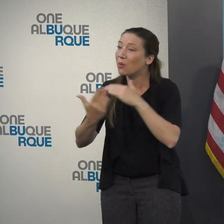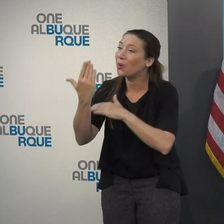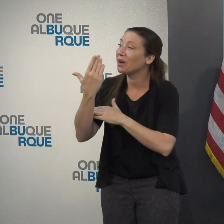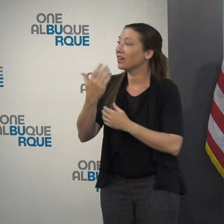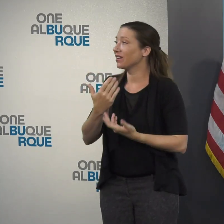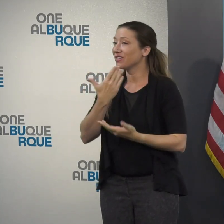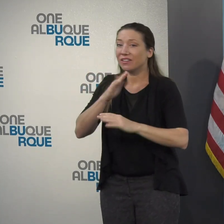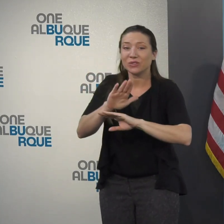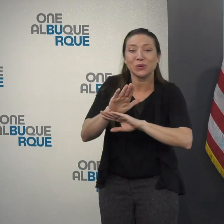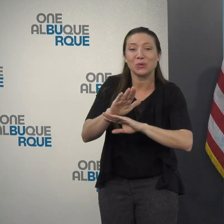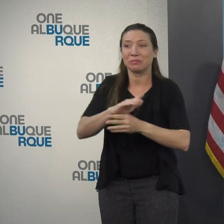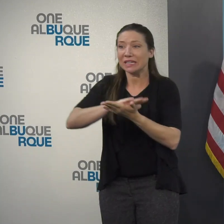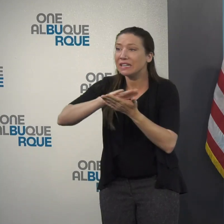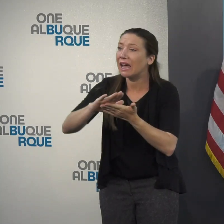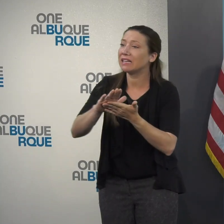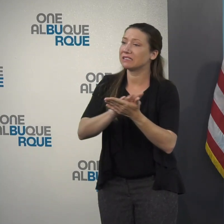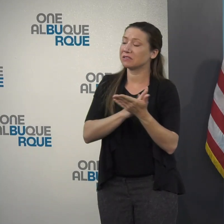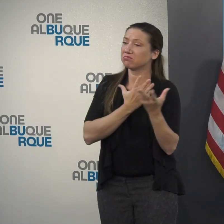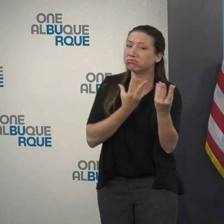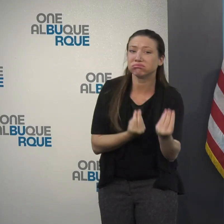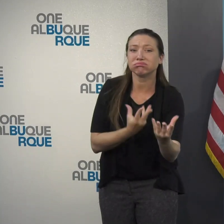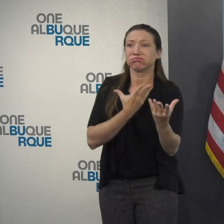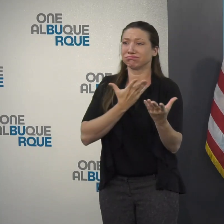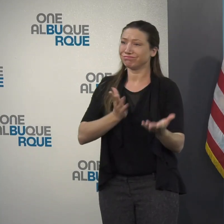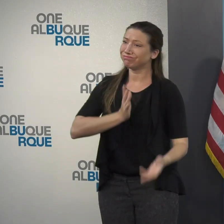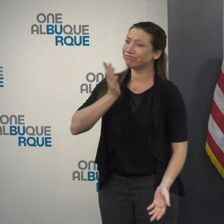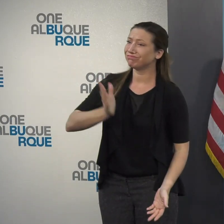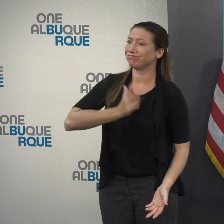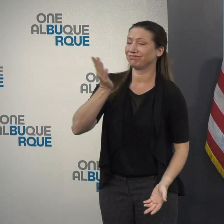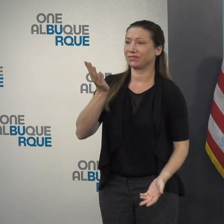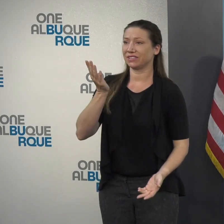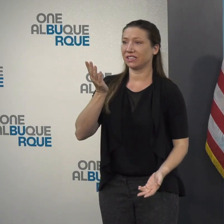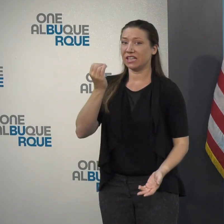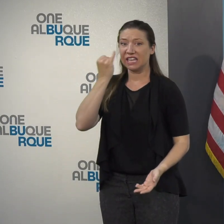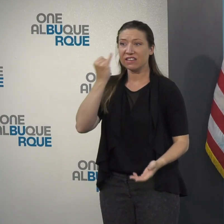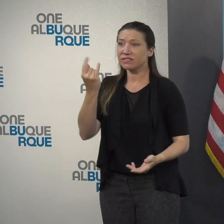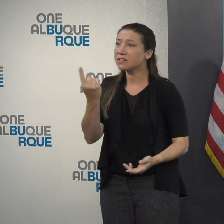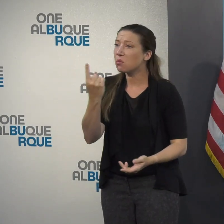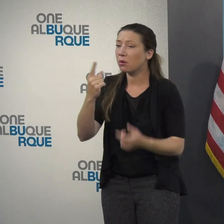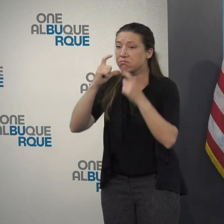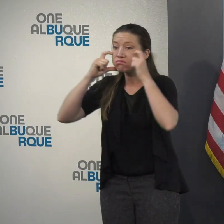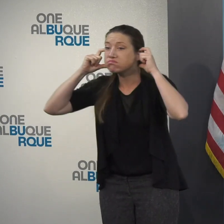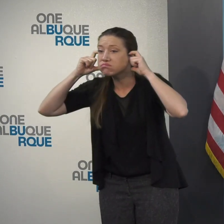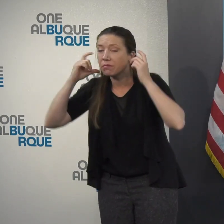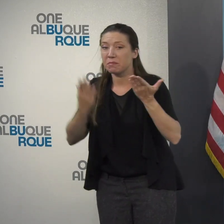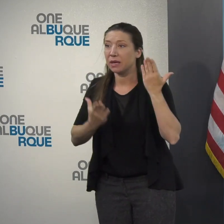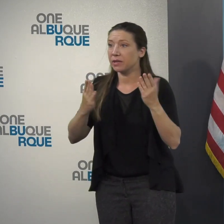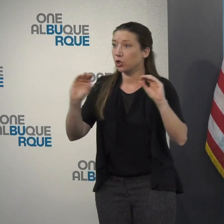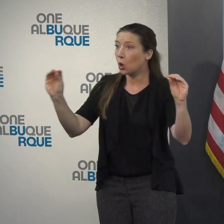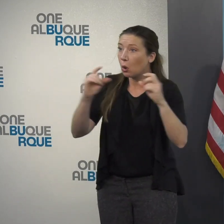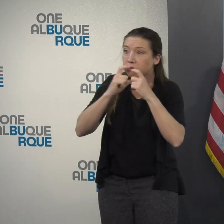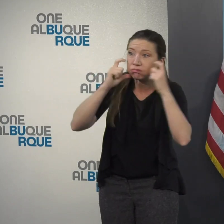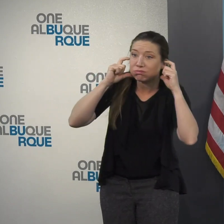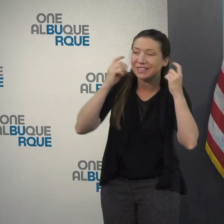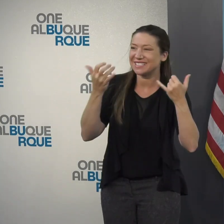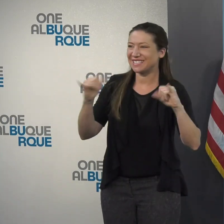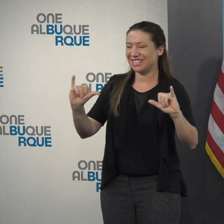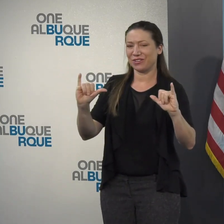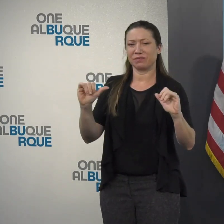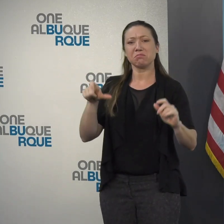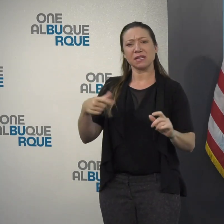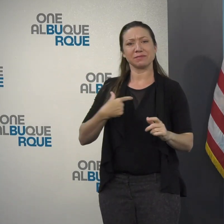so forth, and remind each other that even if they're wearing a face mask or not wearing a face mask, we're glad to see each other, even if